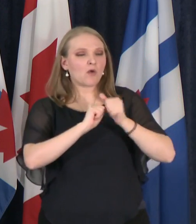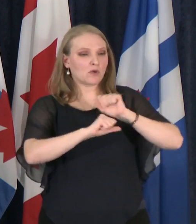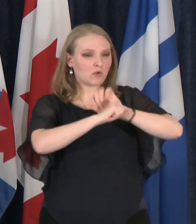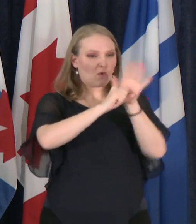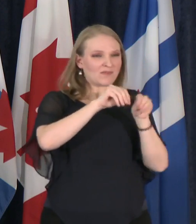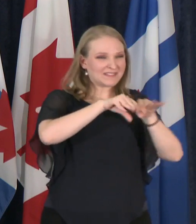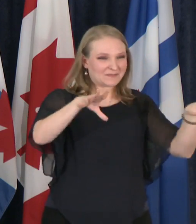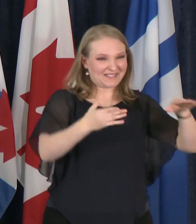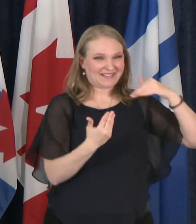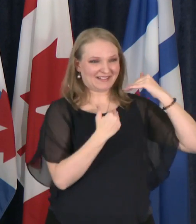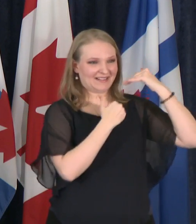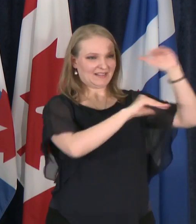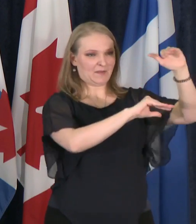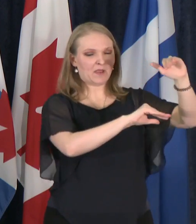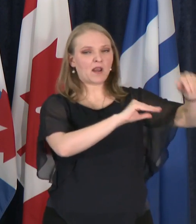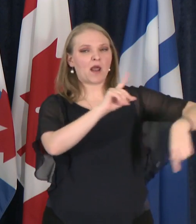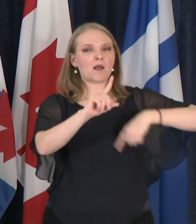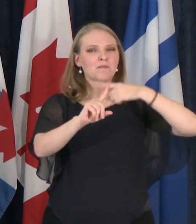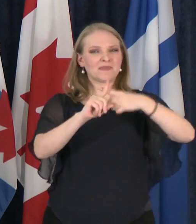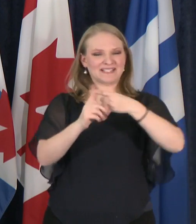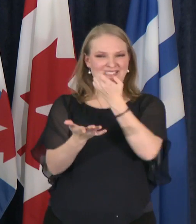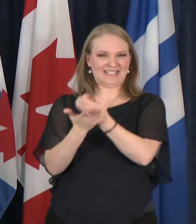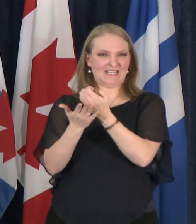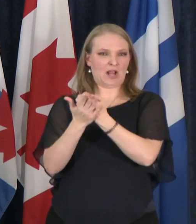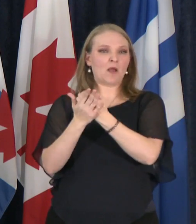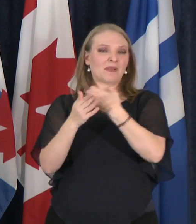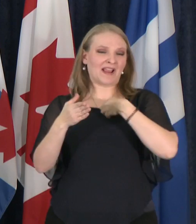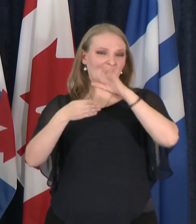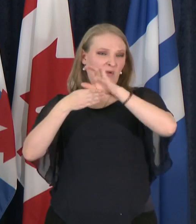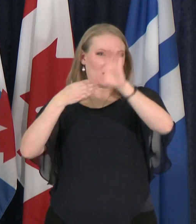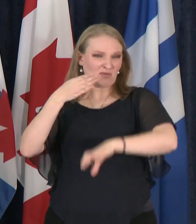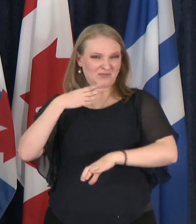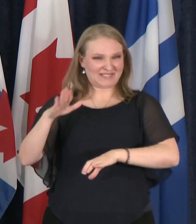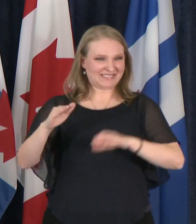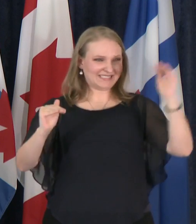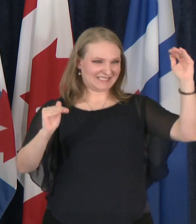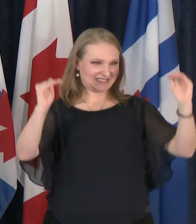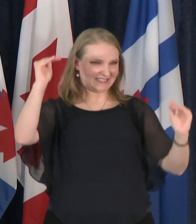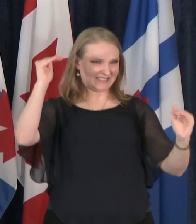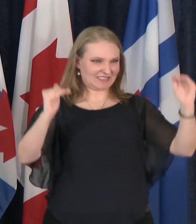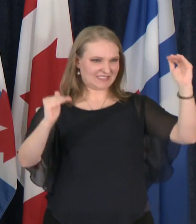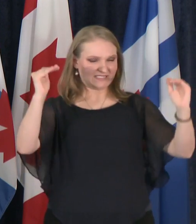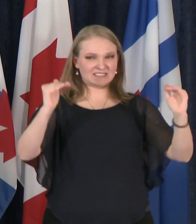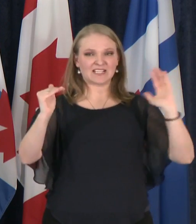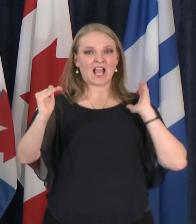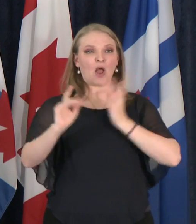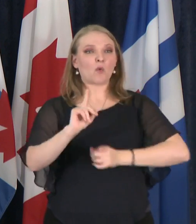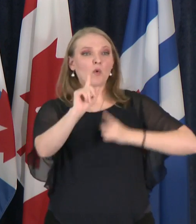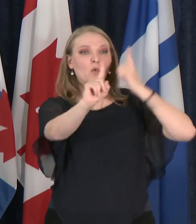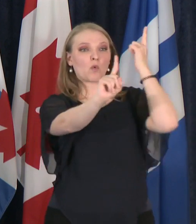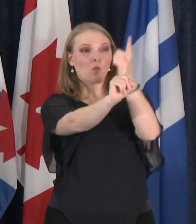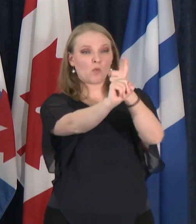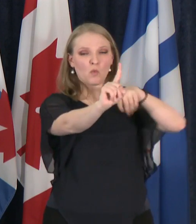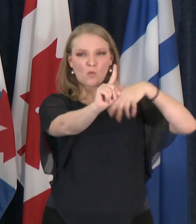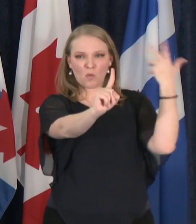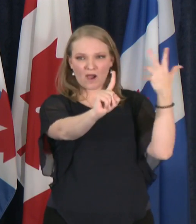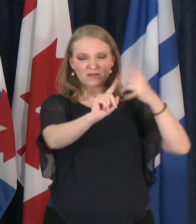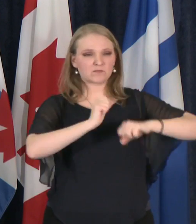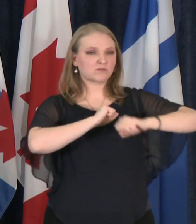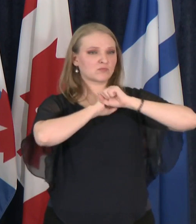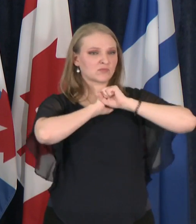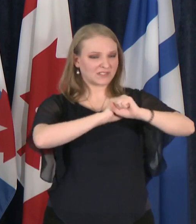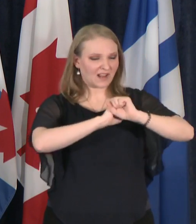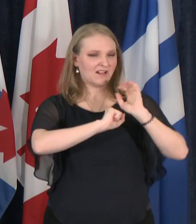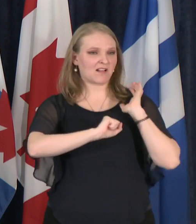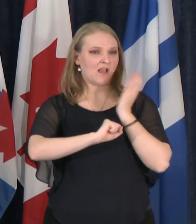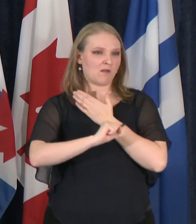the economic consequences of those measures, with the overall goal of protecting and promoting the health